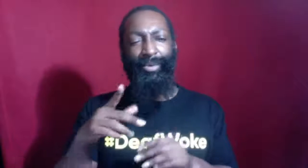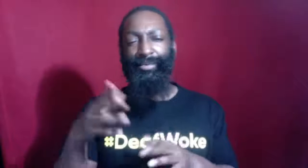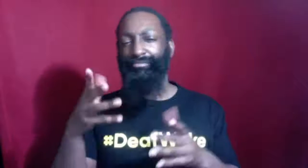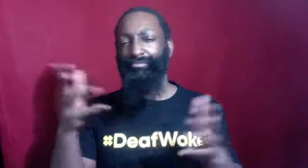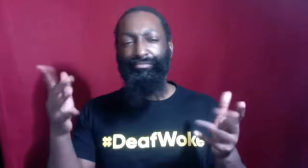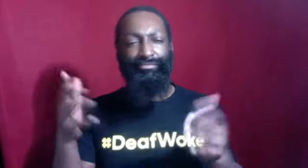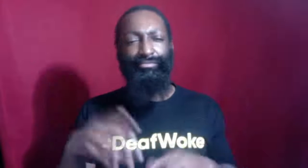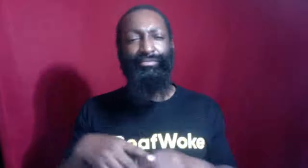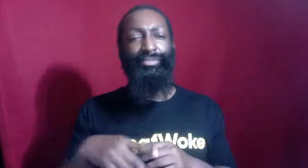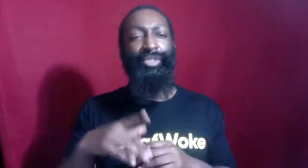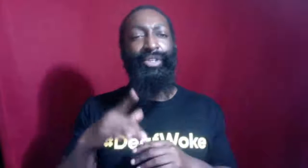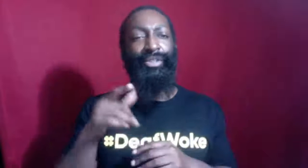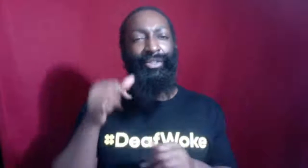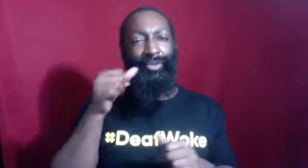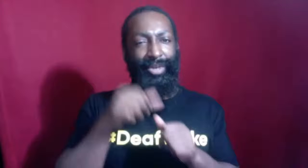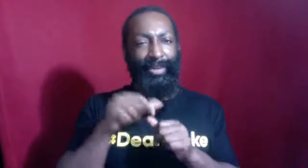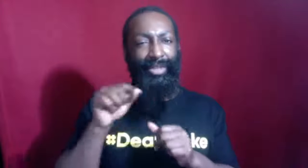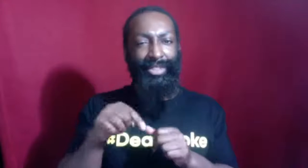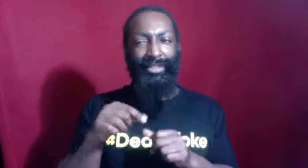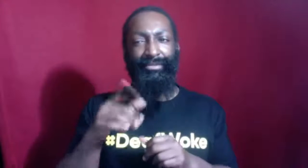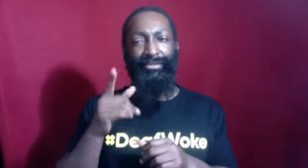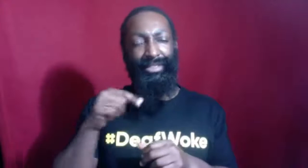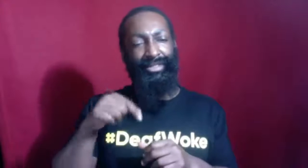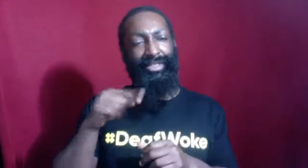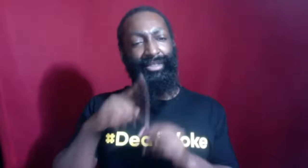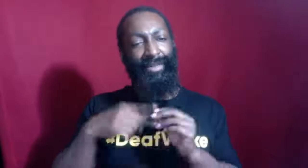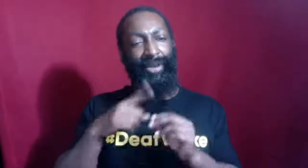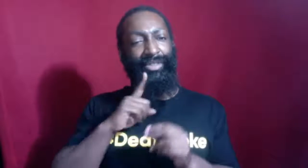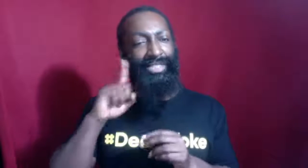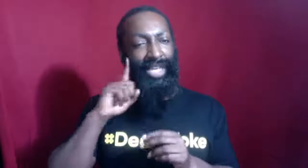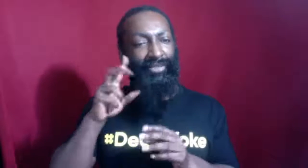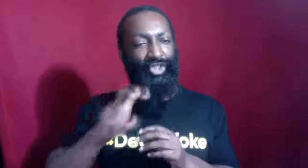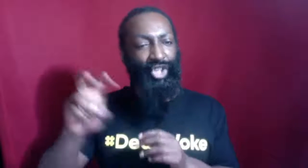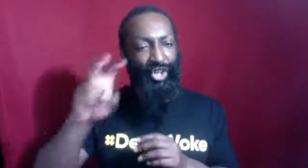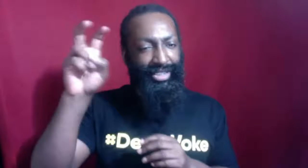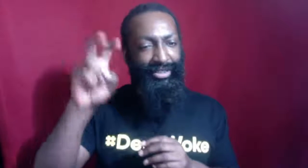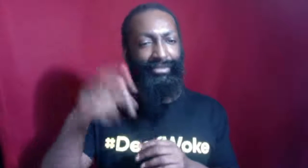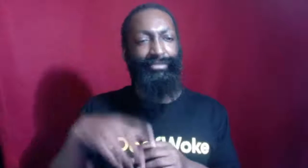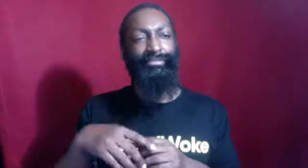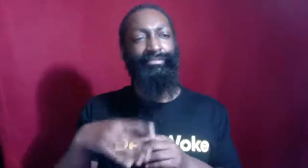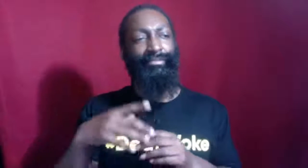Just, remember, hearing people, deaf people,